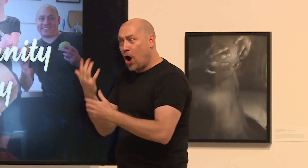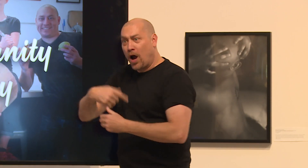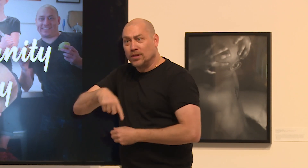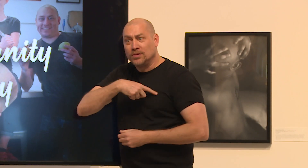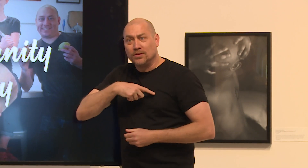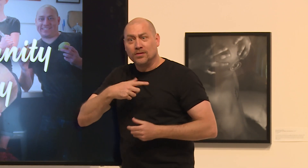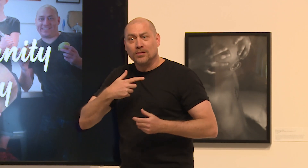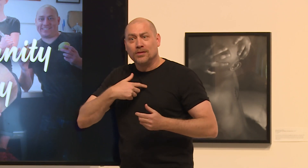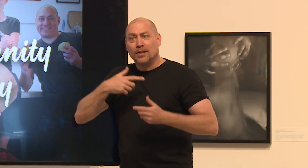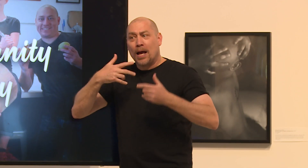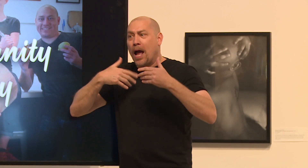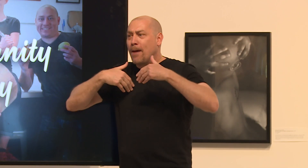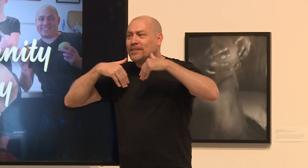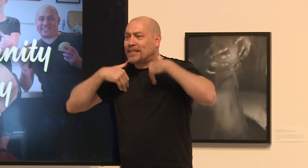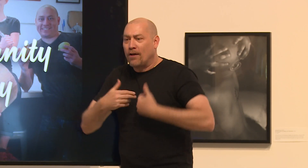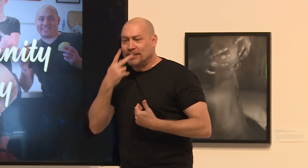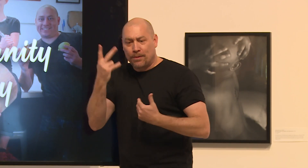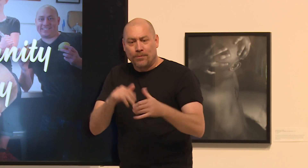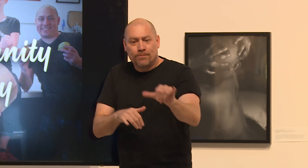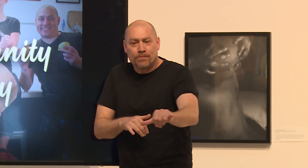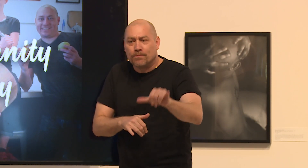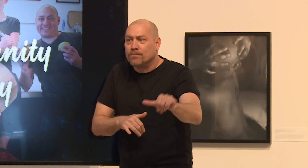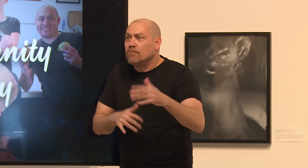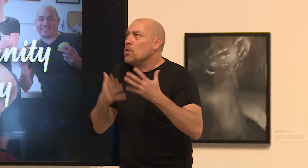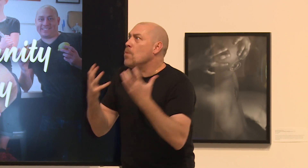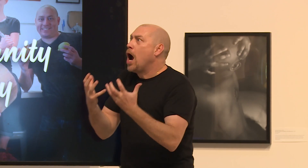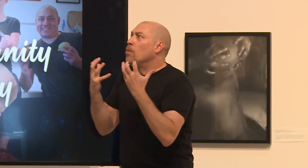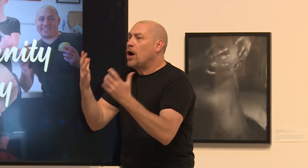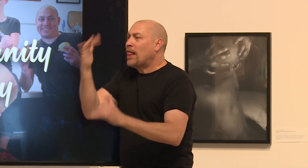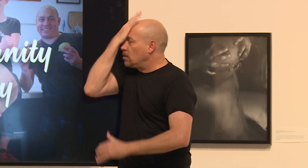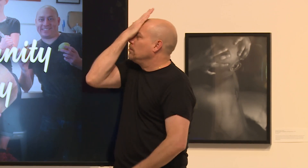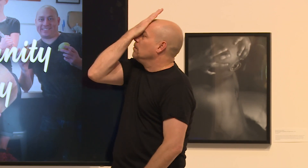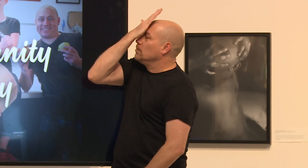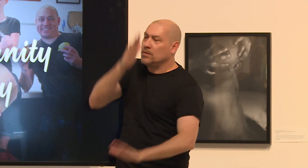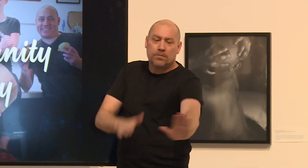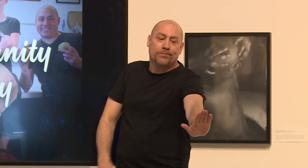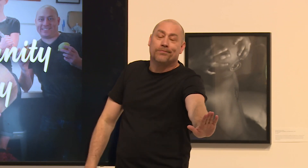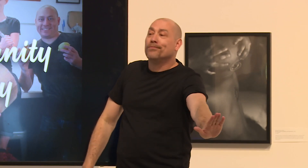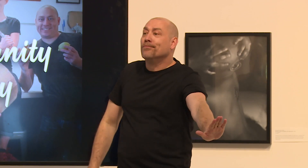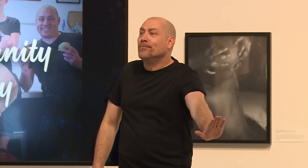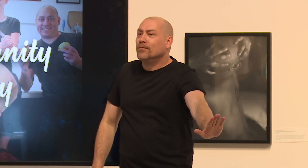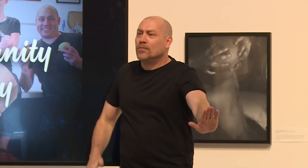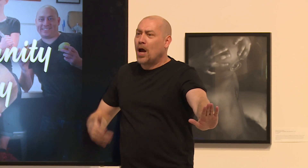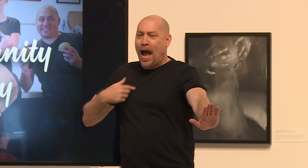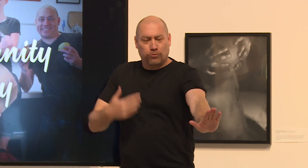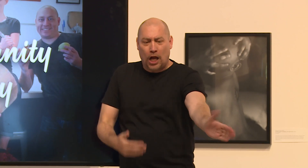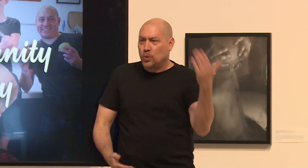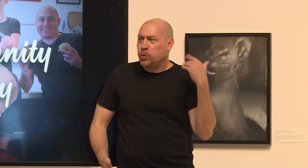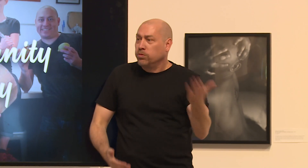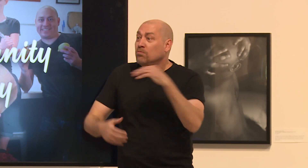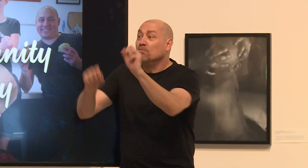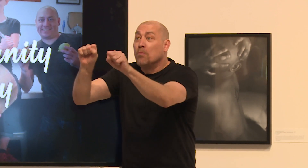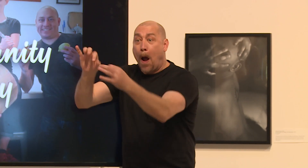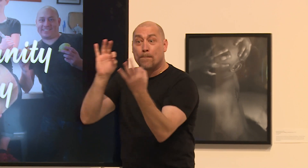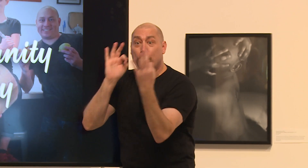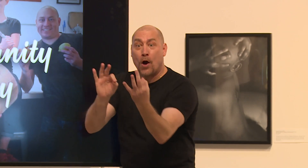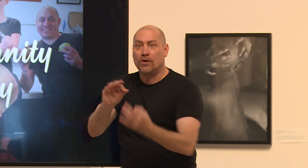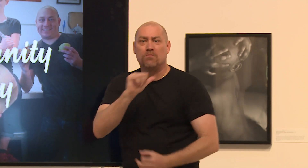What helps you grow helps us grow. I'm tired of seeing almost that stay out of my way